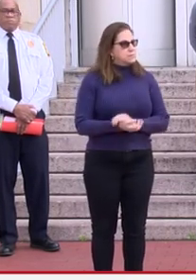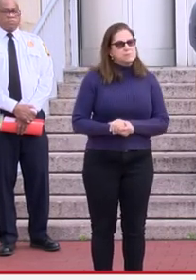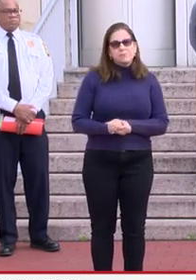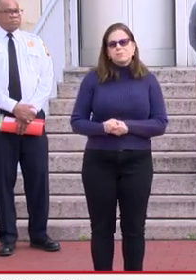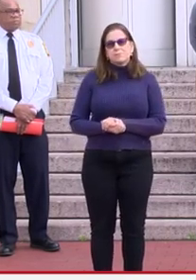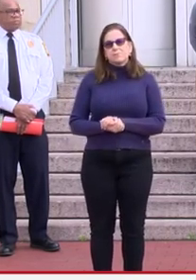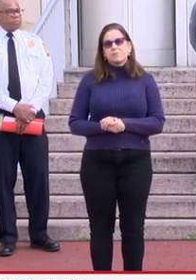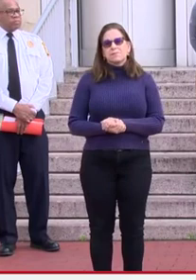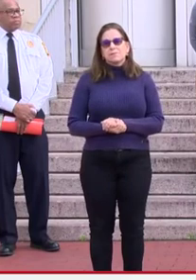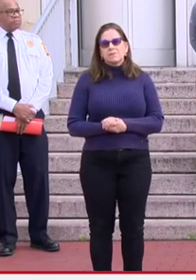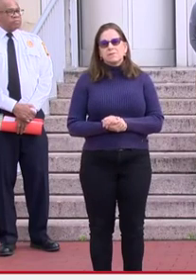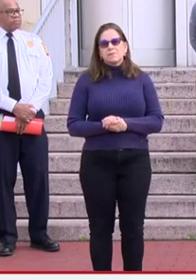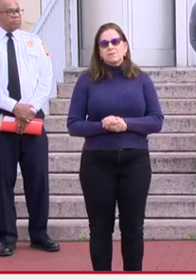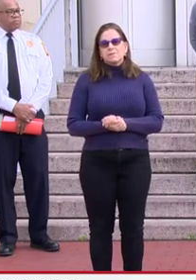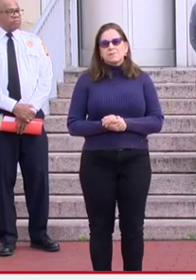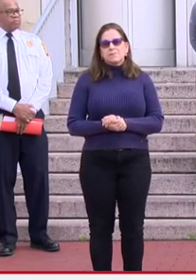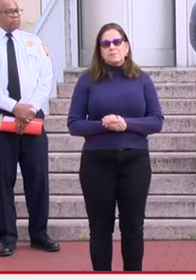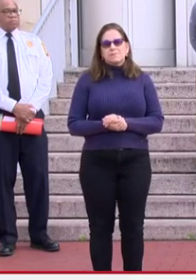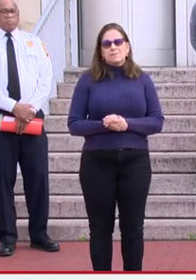tonight.